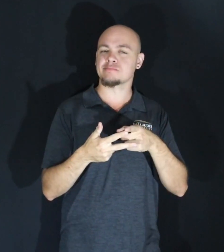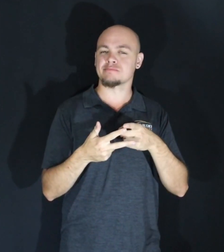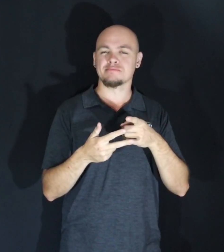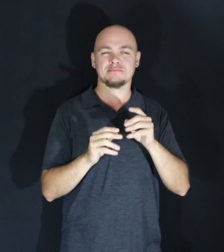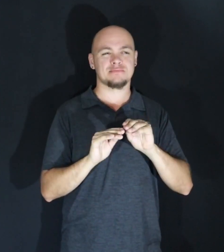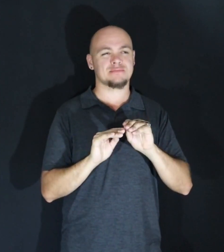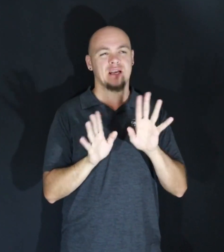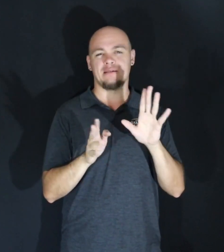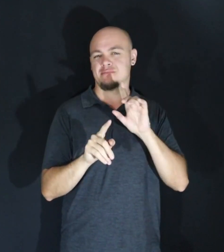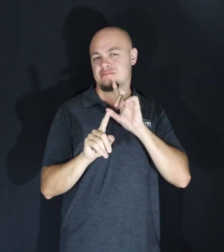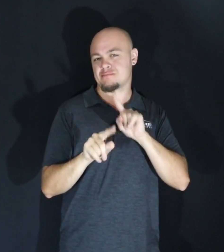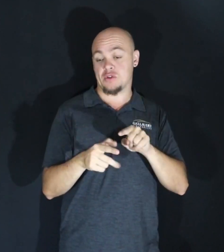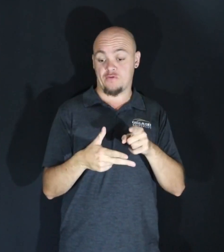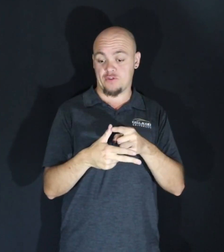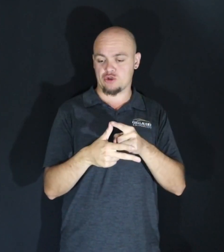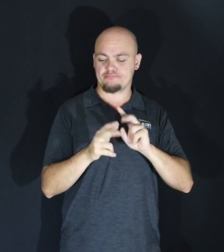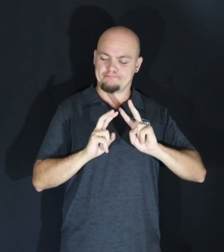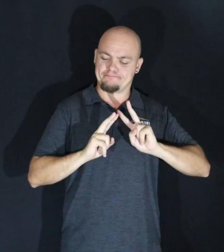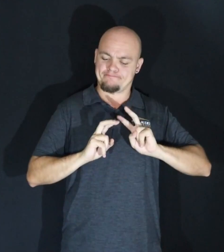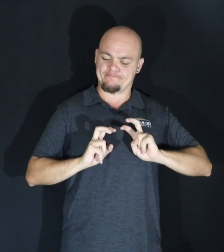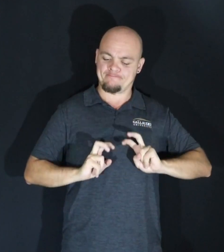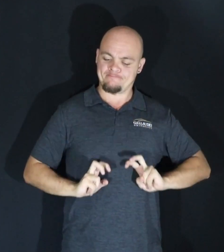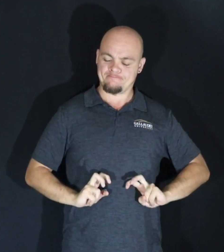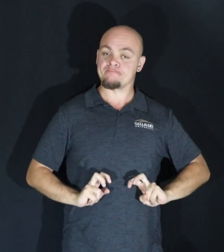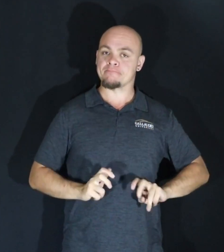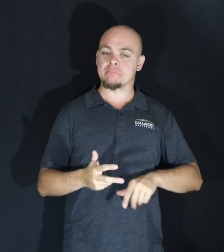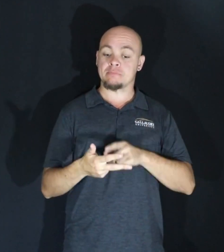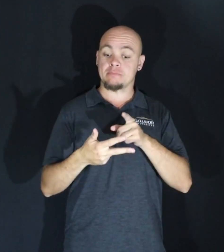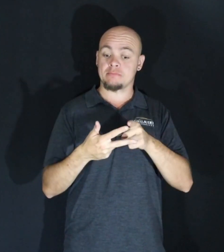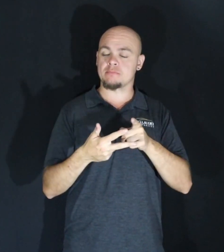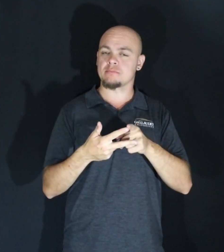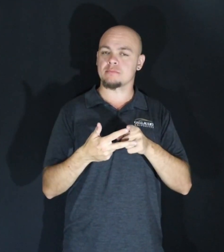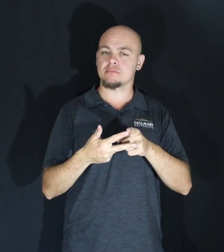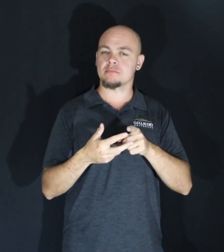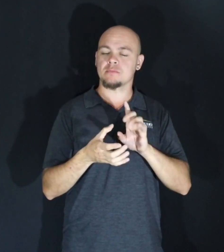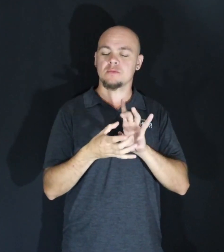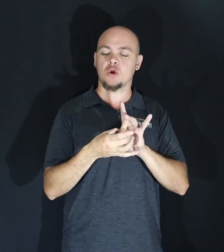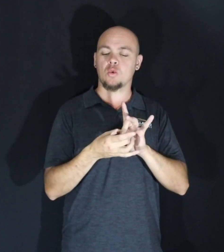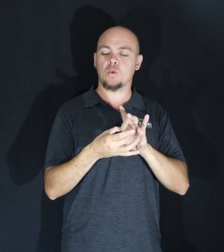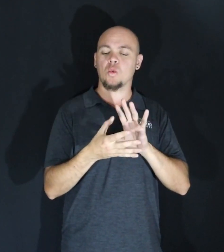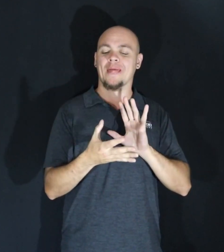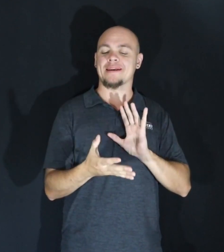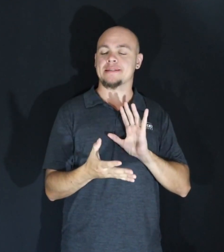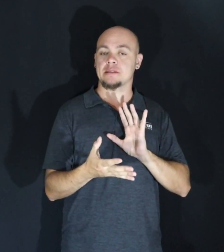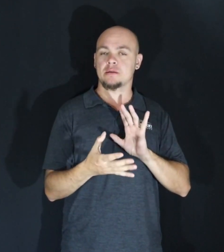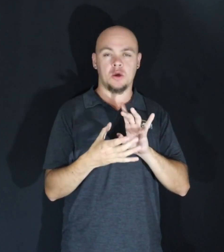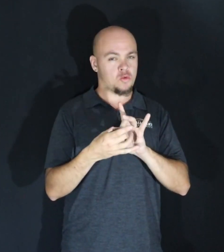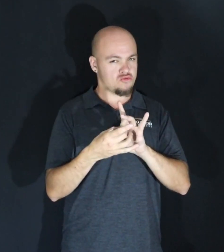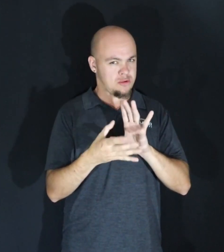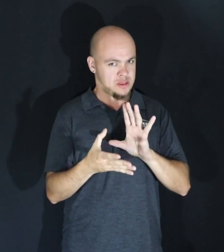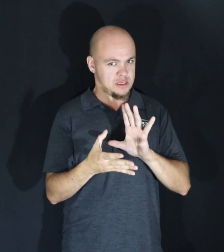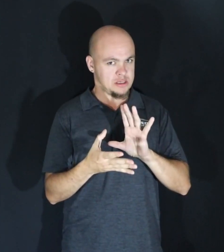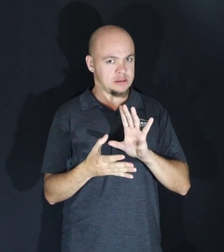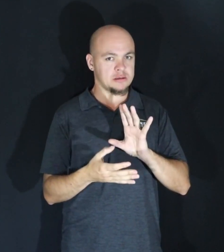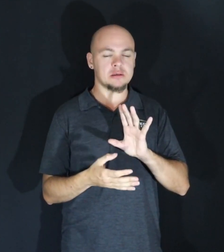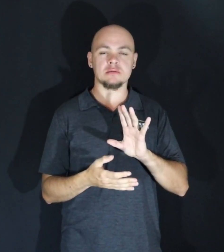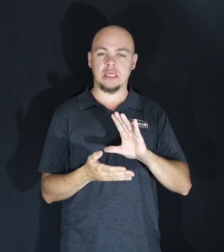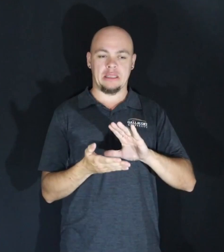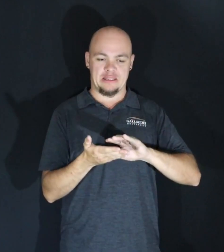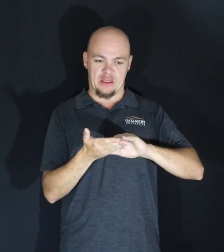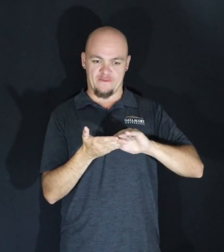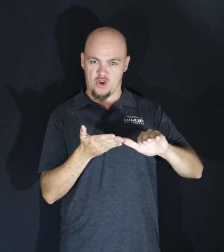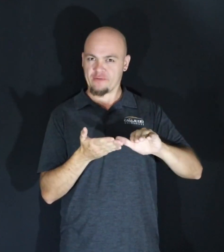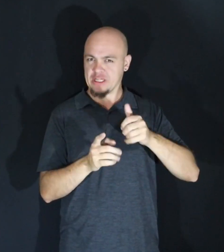no-brainer. The first step is reflection. The second step is to release. Now, the release is the actual